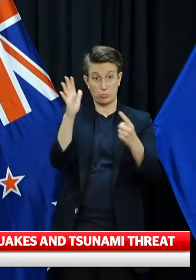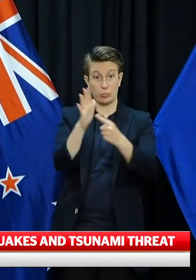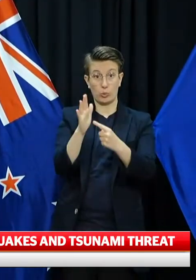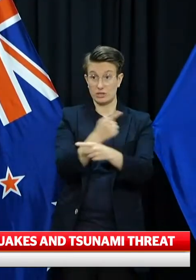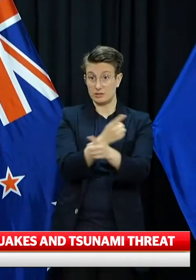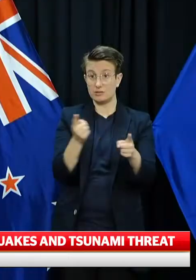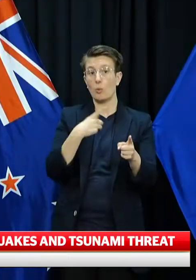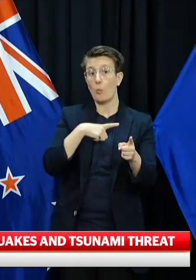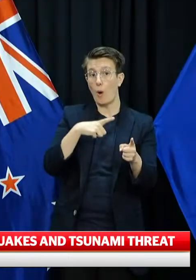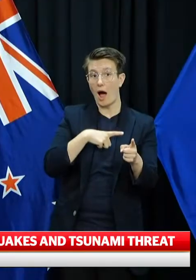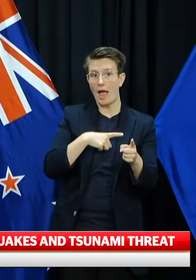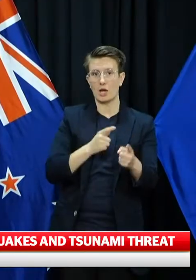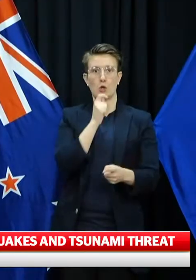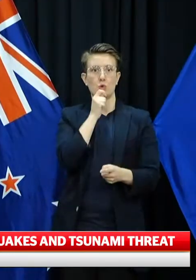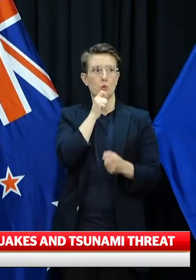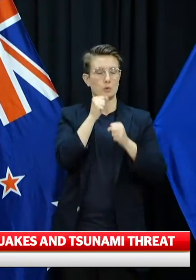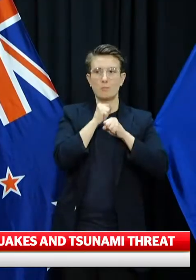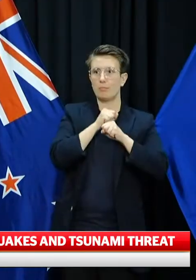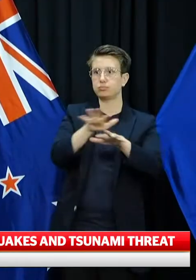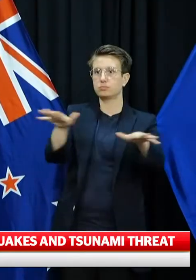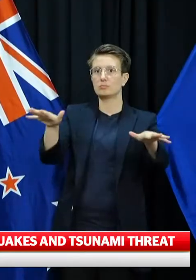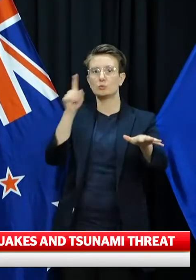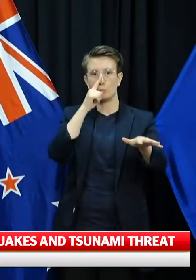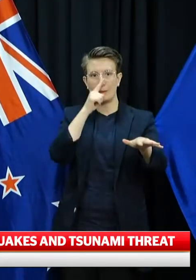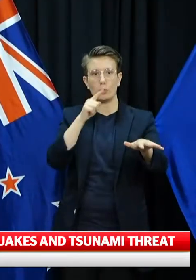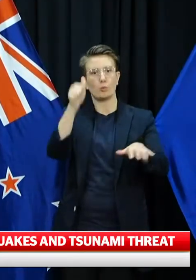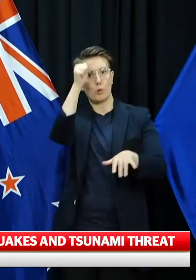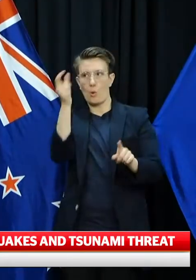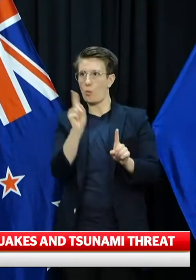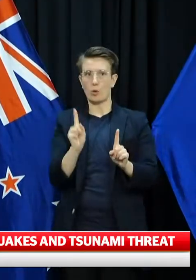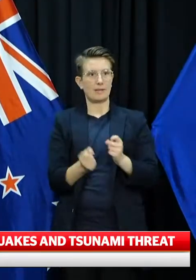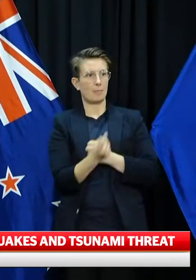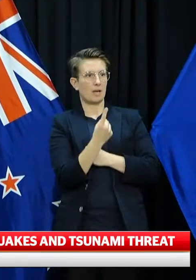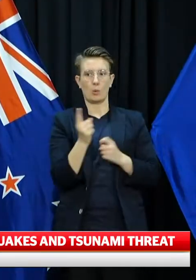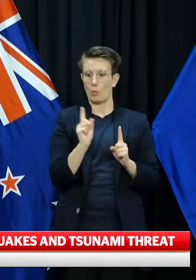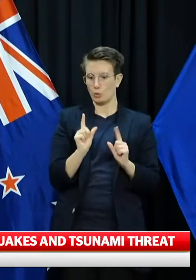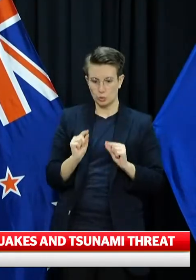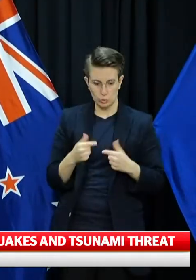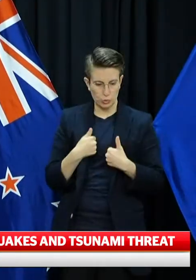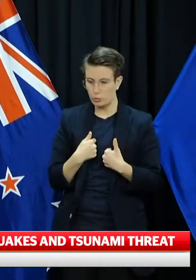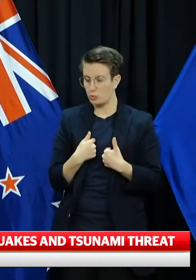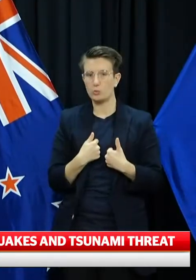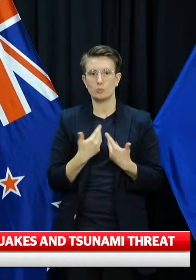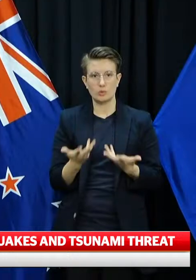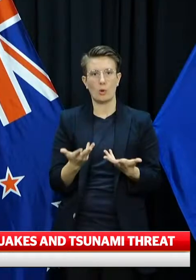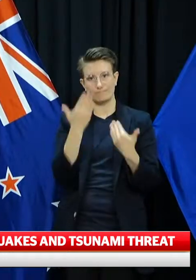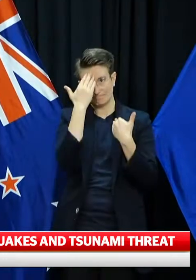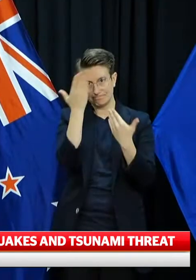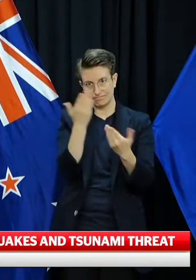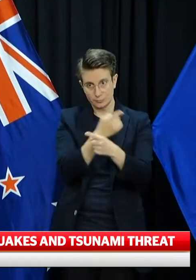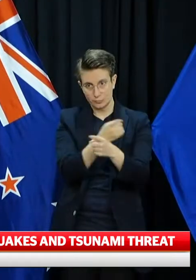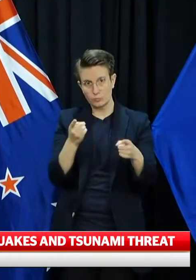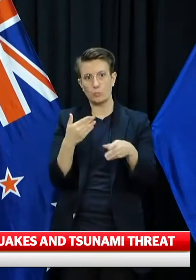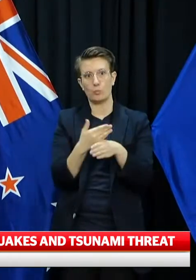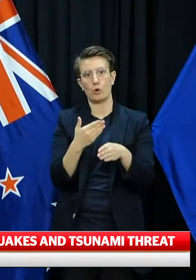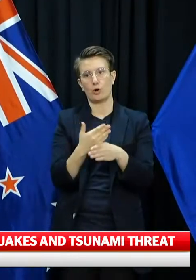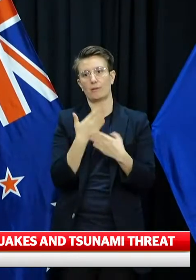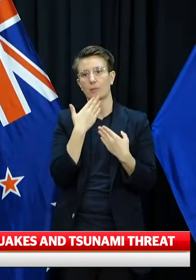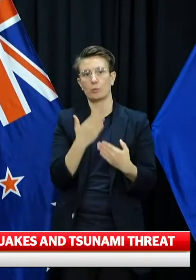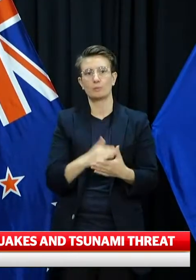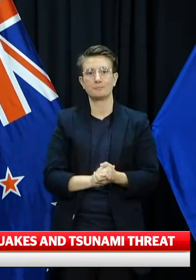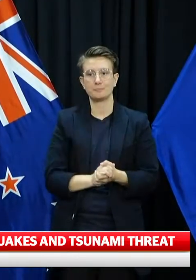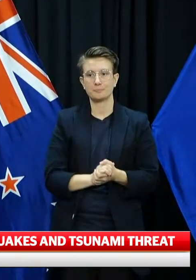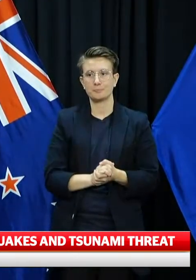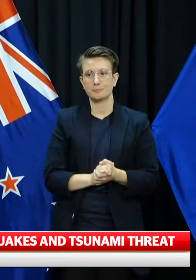in informing and keeping people very abreast of what it is that they should be doing, and I need to acknowledge the important role you've all